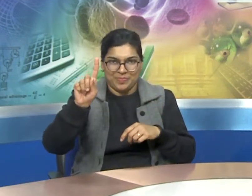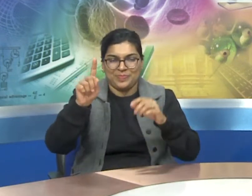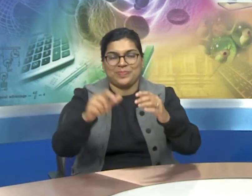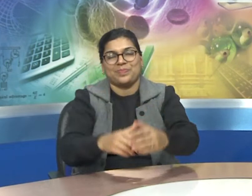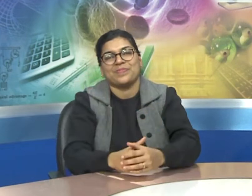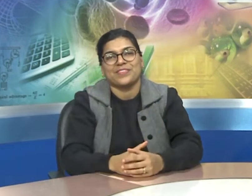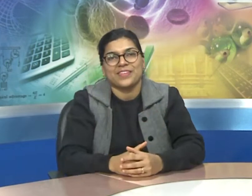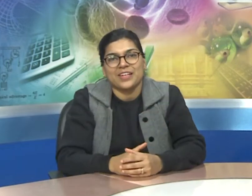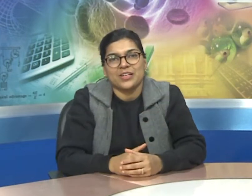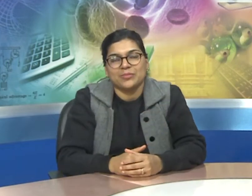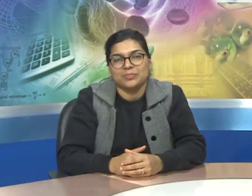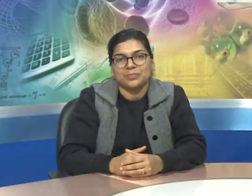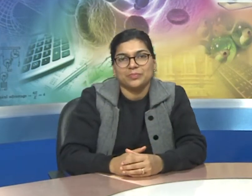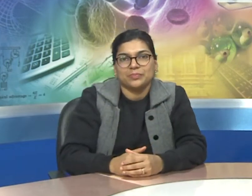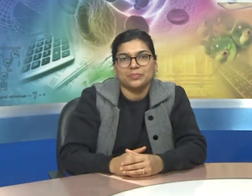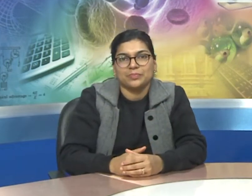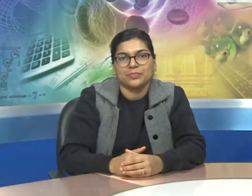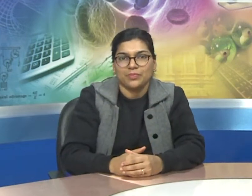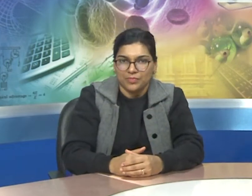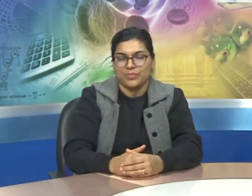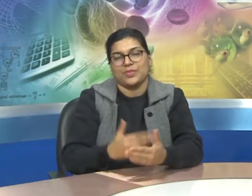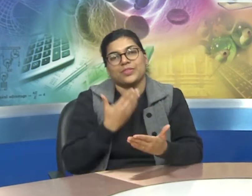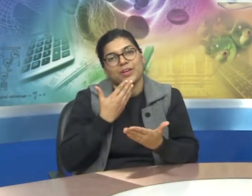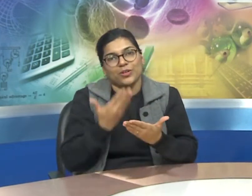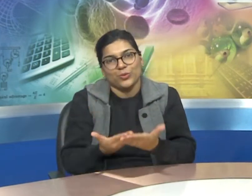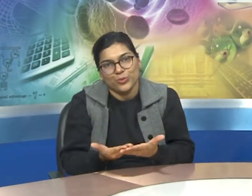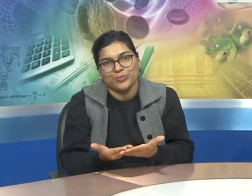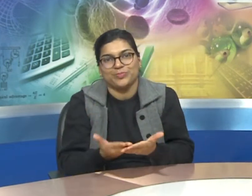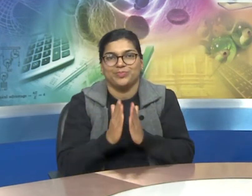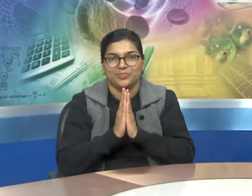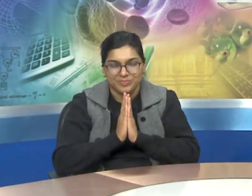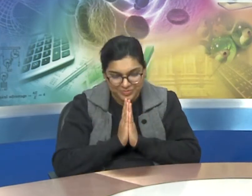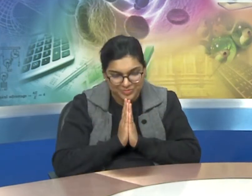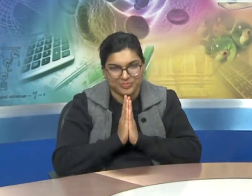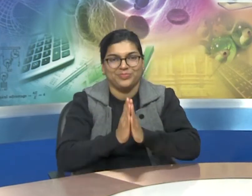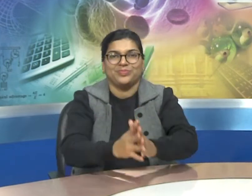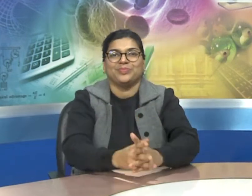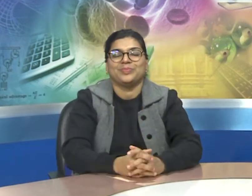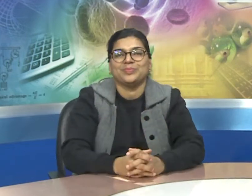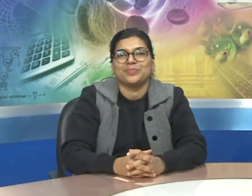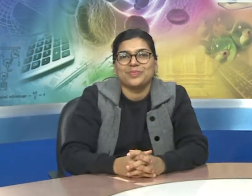Thank you. Namaskar.